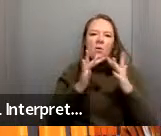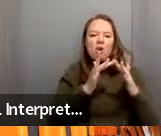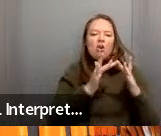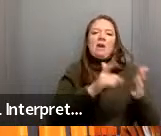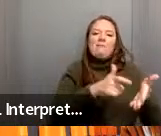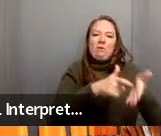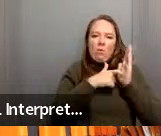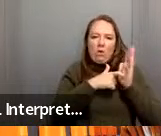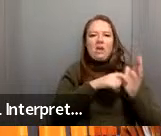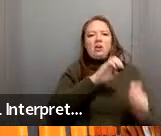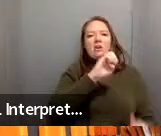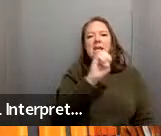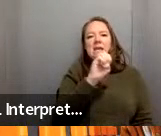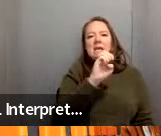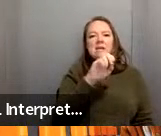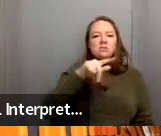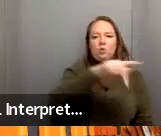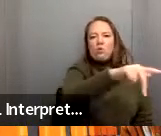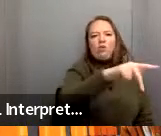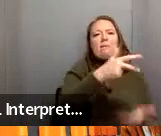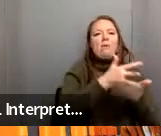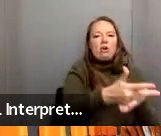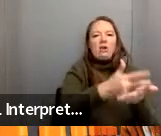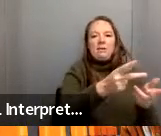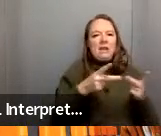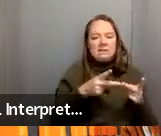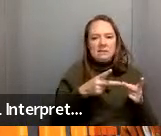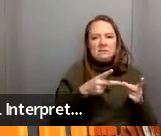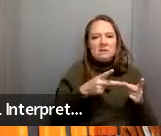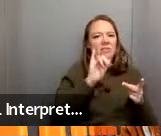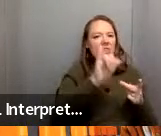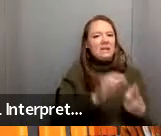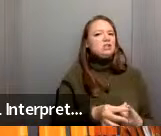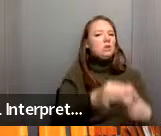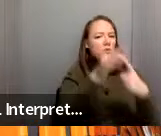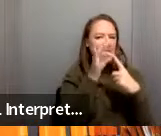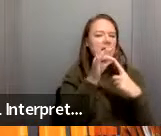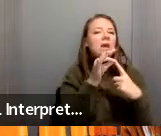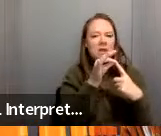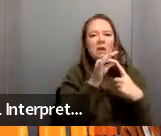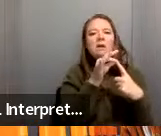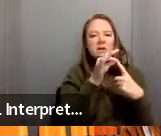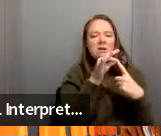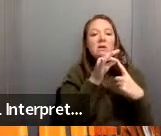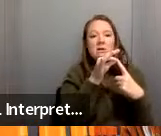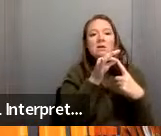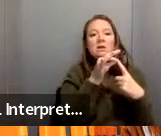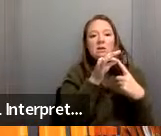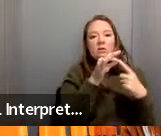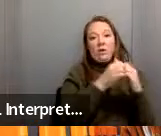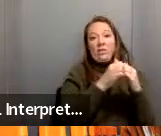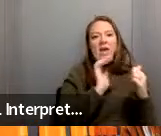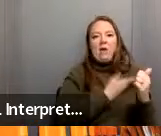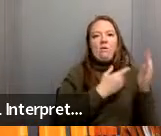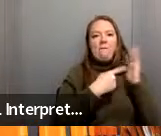e-scooter parking locations. That's a unique thing that Pittsburgh's model was able to produce. In the model that other cities use, where multiple